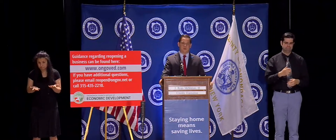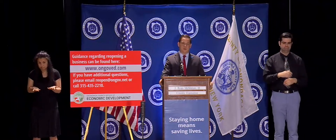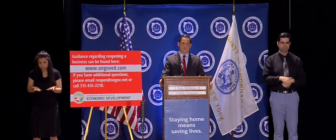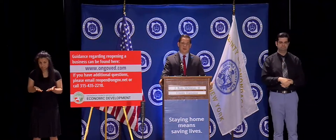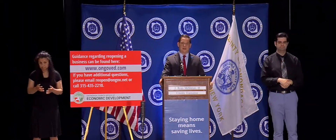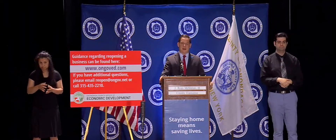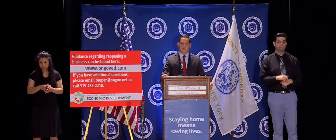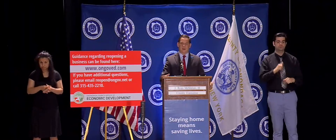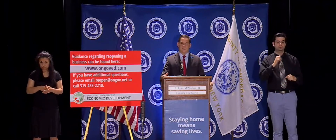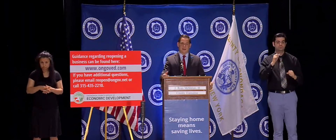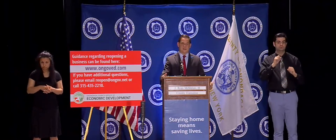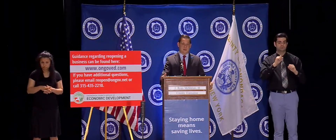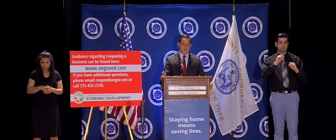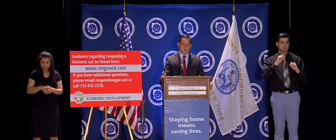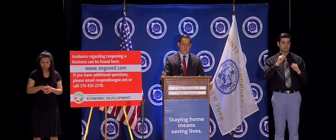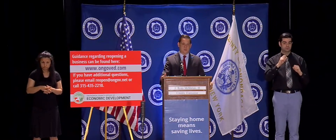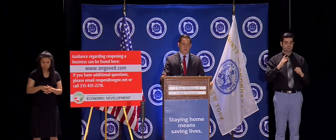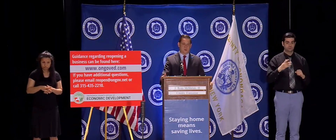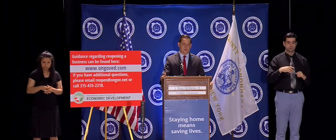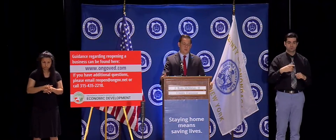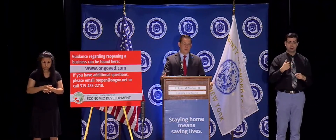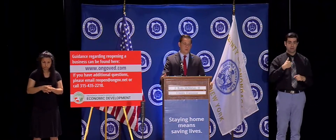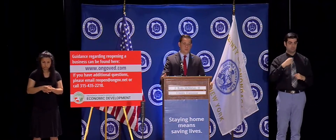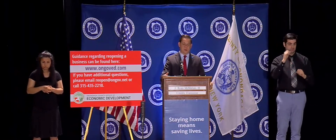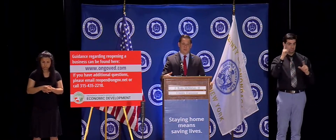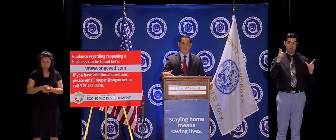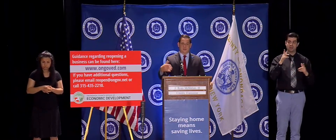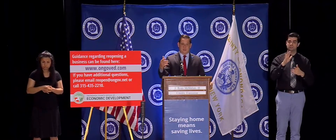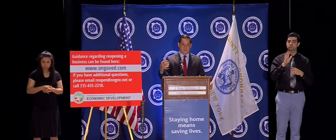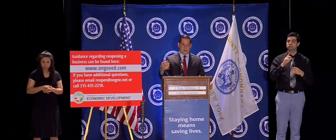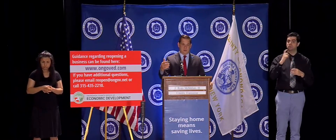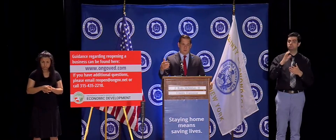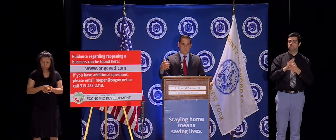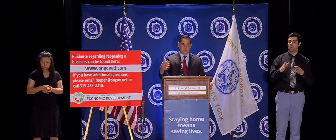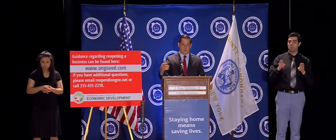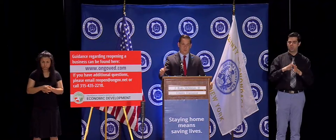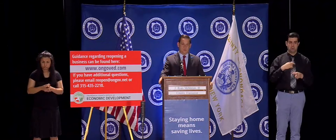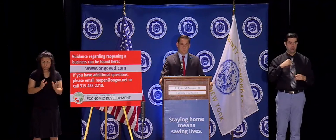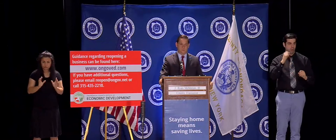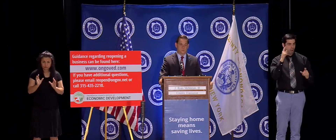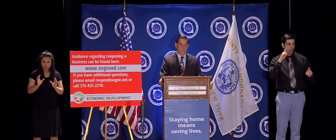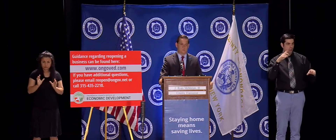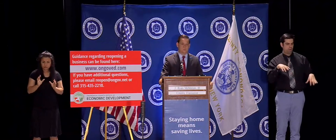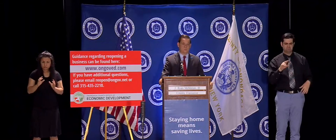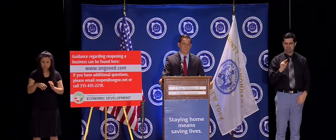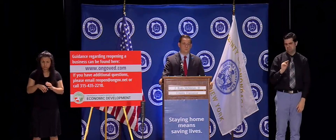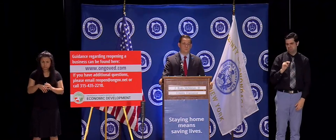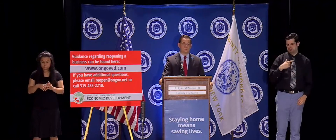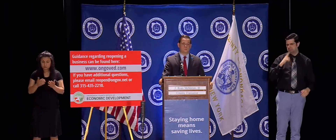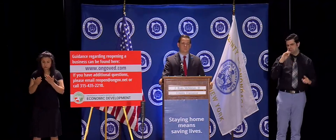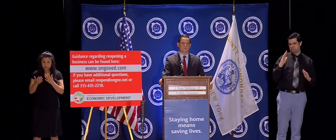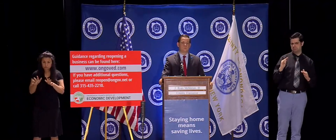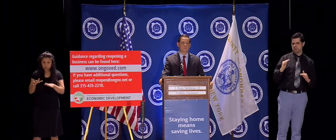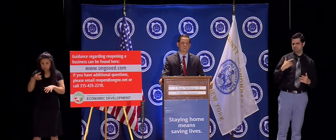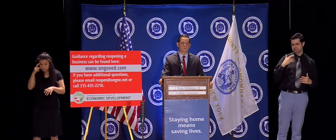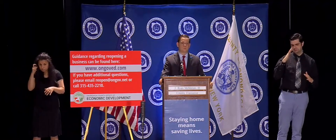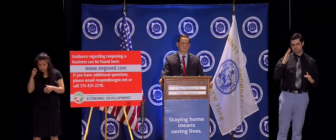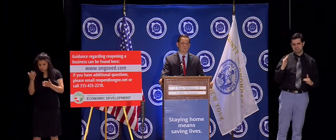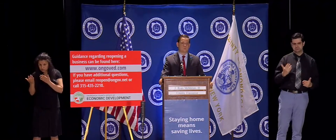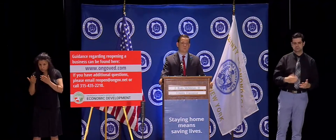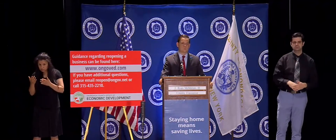if you could make that call today and say there's going to be summer school, we should probably be sending the kids back to school in June. And to that point, does it make